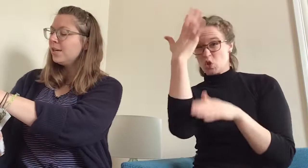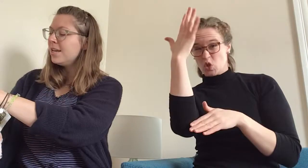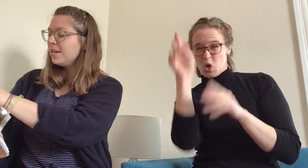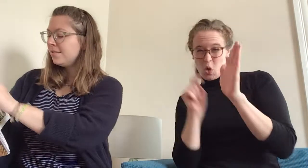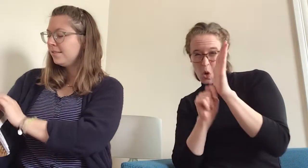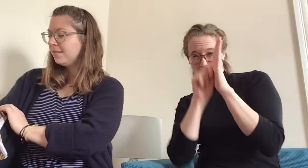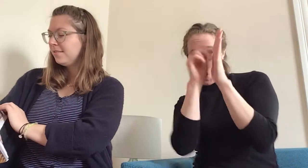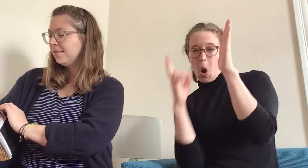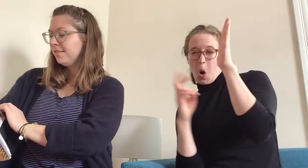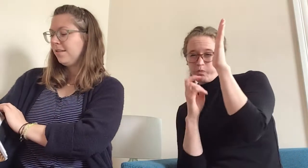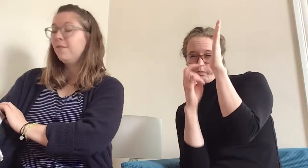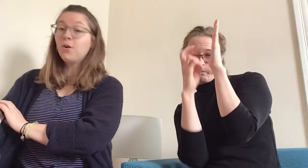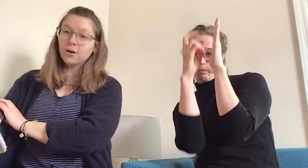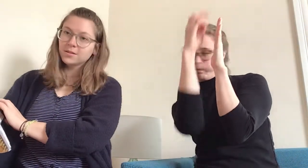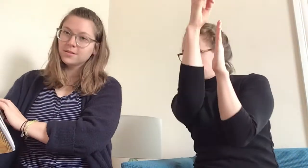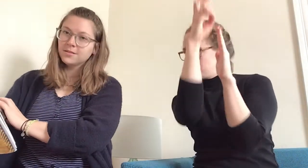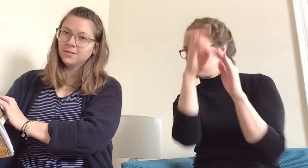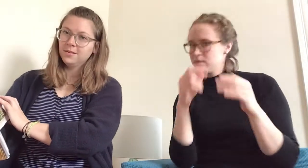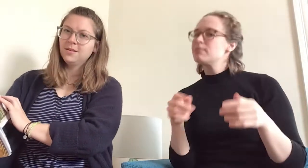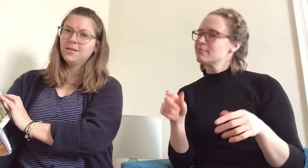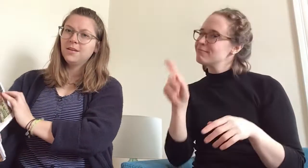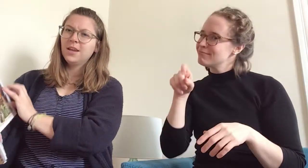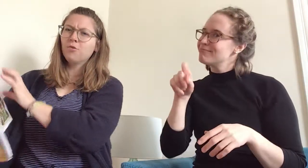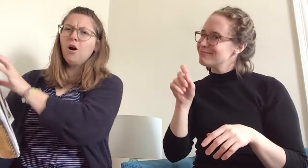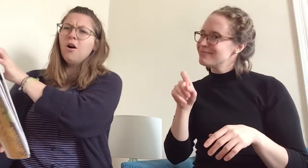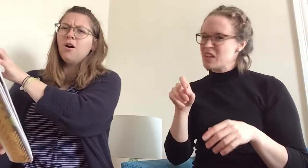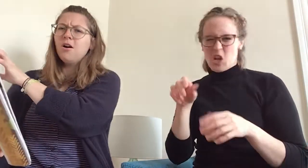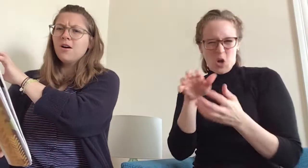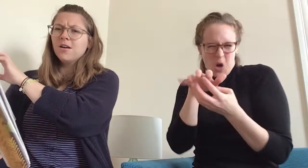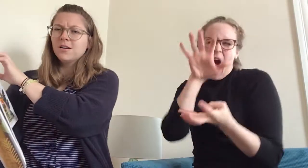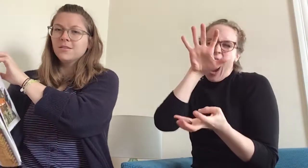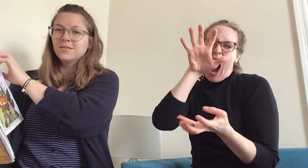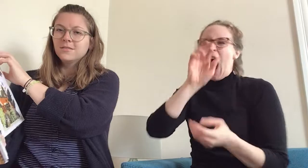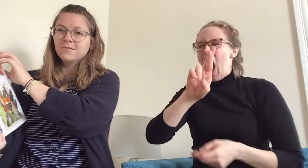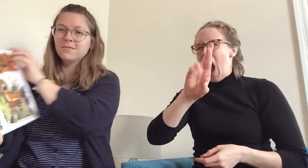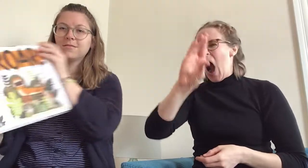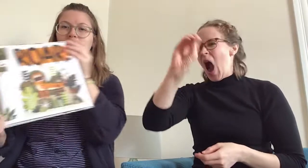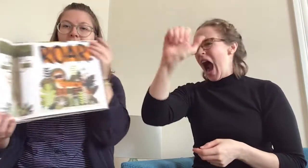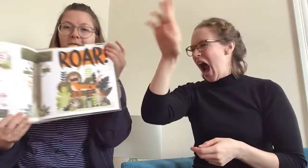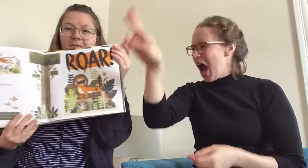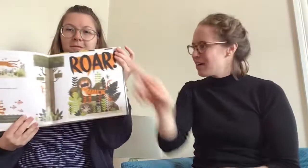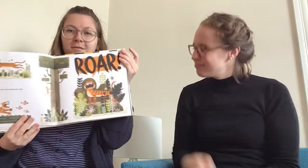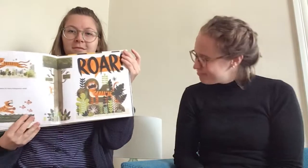climbed trees, and of course, he roared.